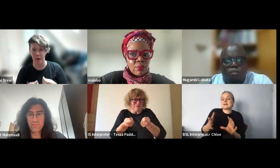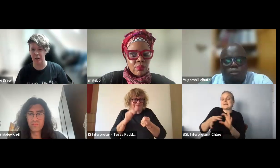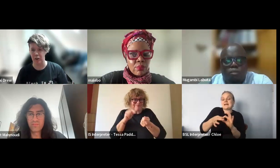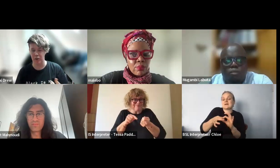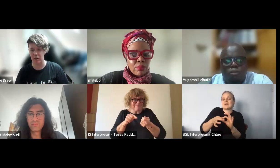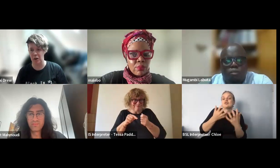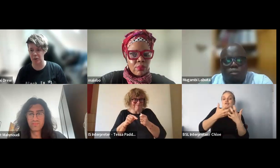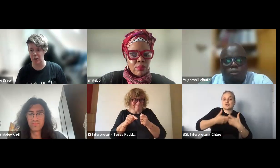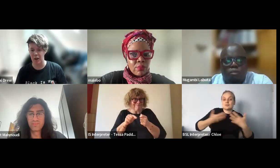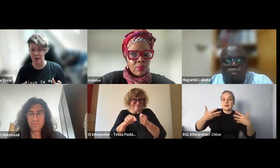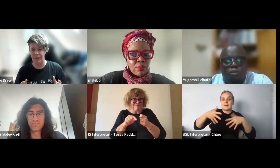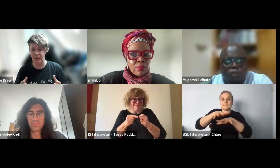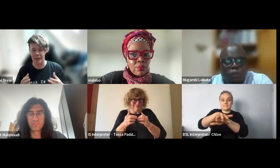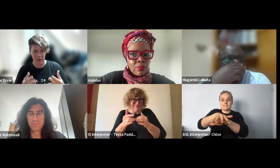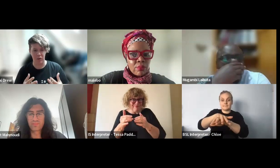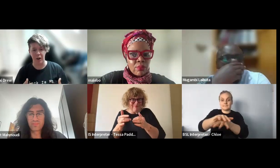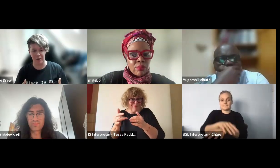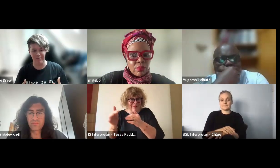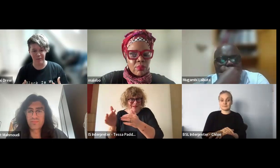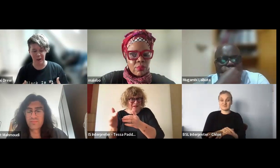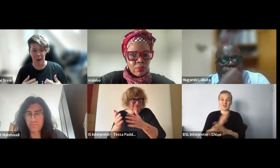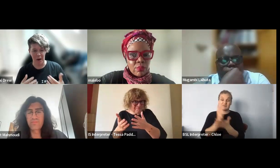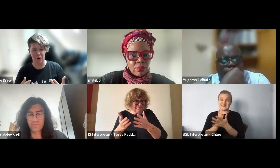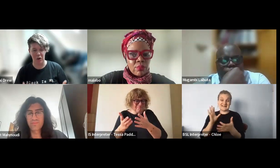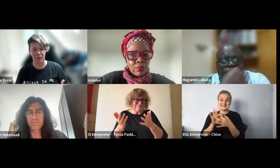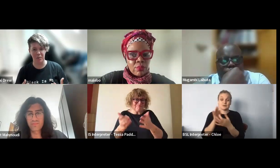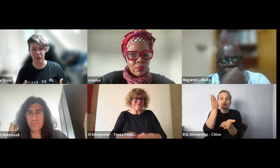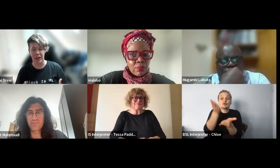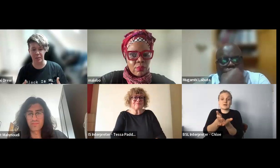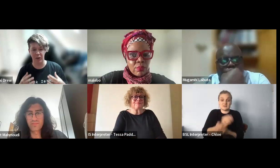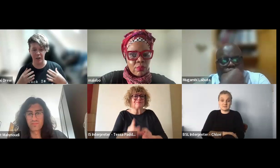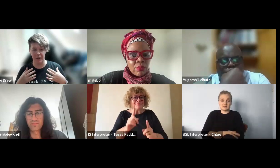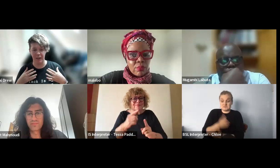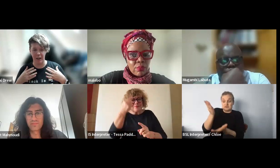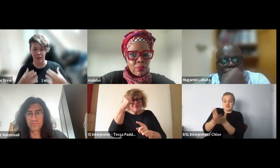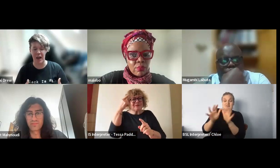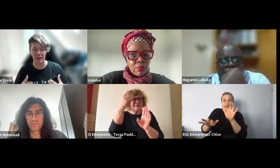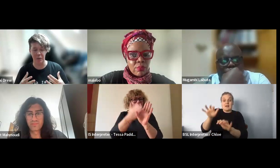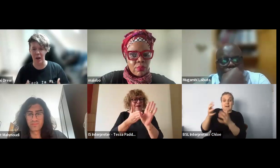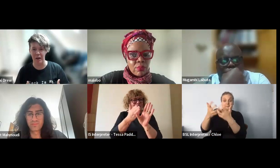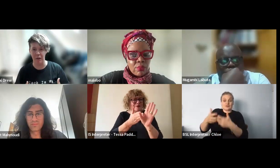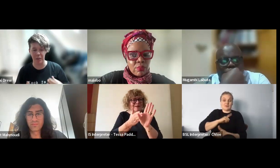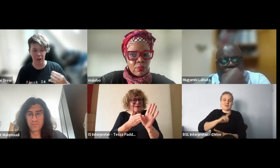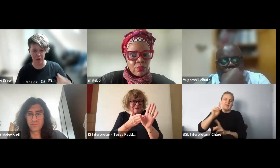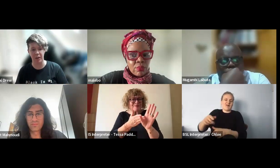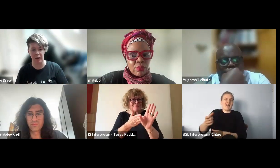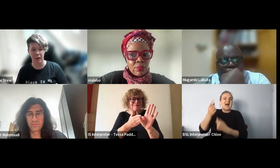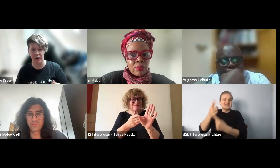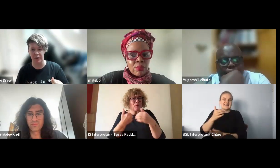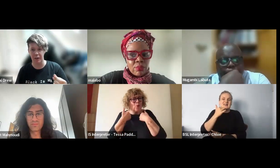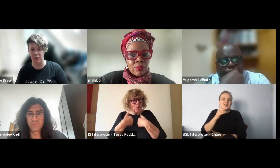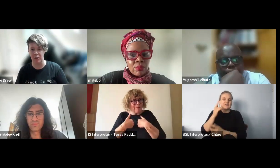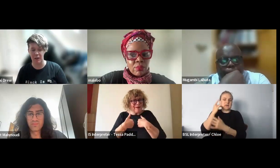overlap. So for example, it's about trust. I might trust a machine because I think I understand well enough to be